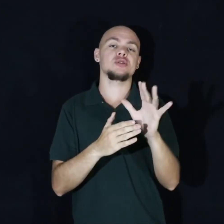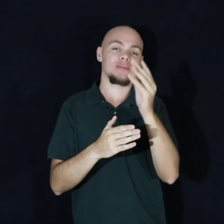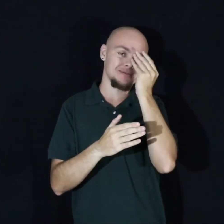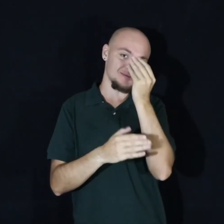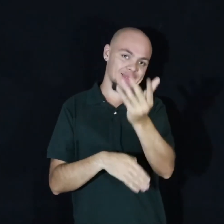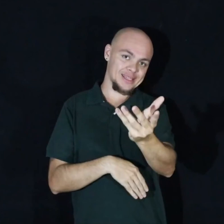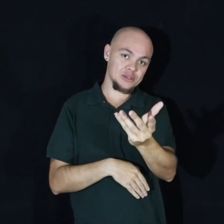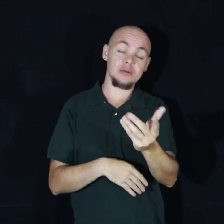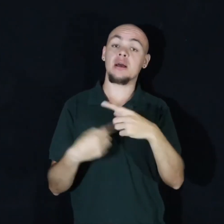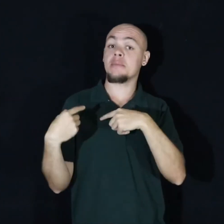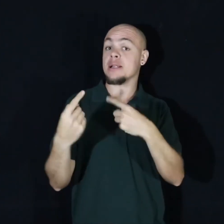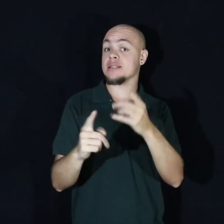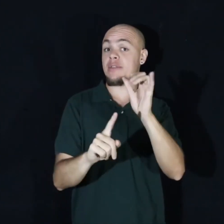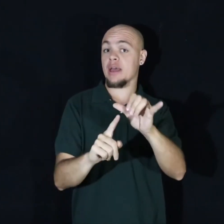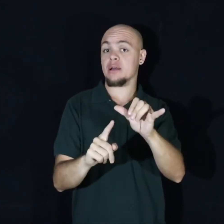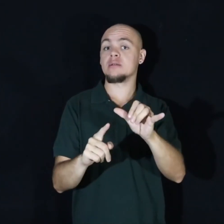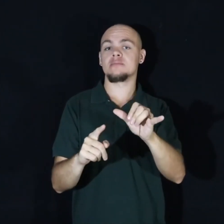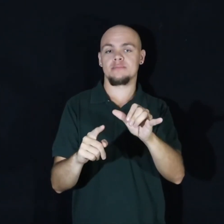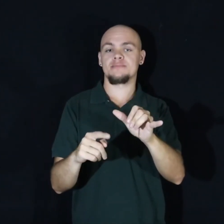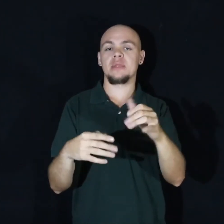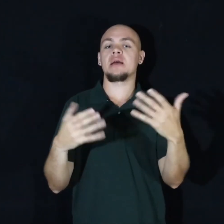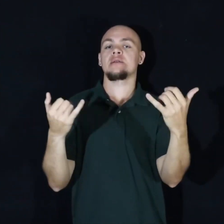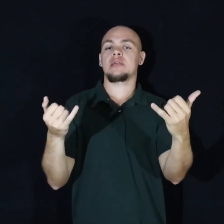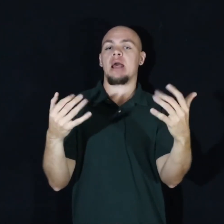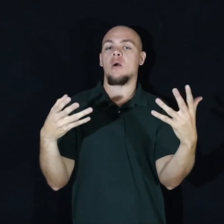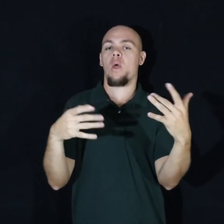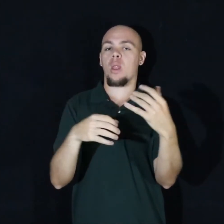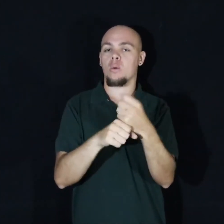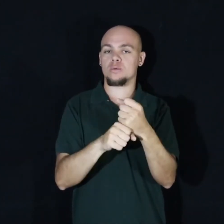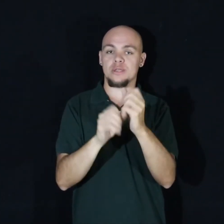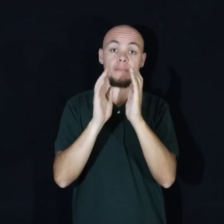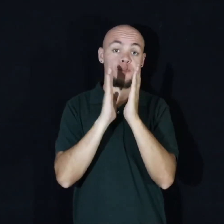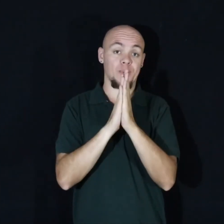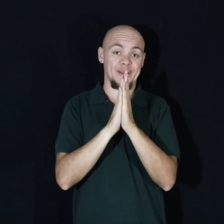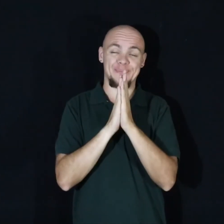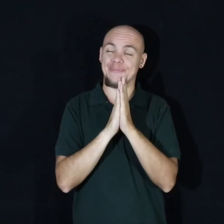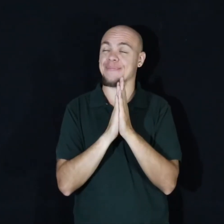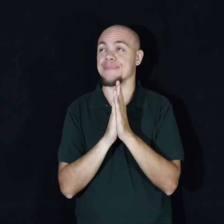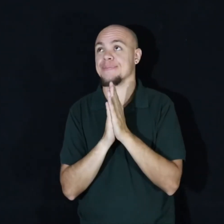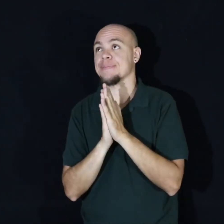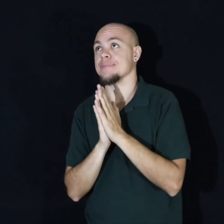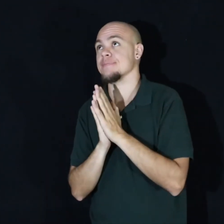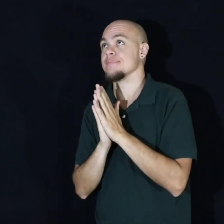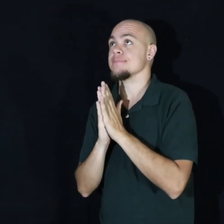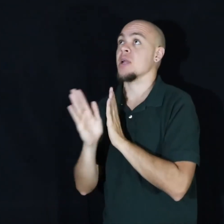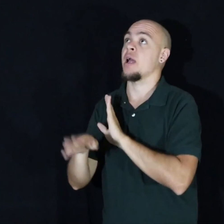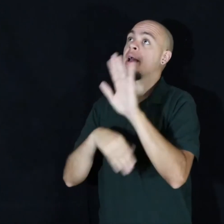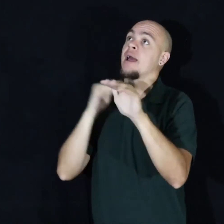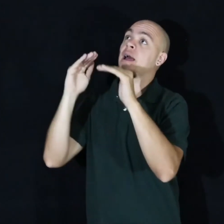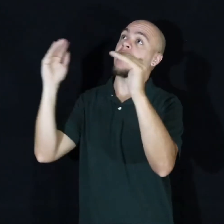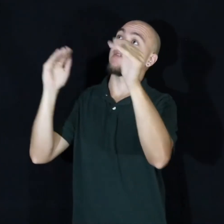when we put up new sermons and things like that. But until then, why don't you join me in prayer, please?